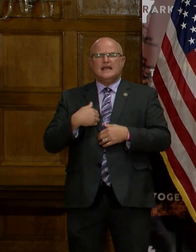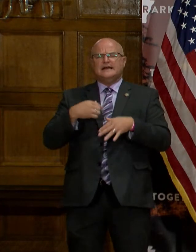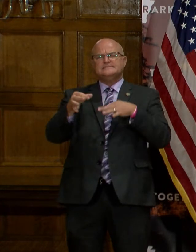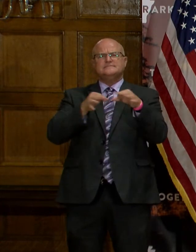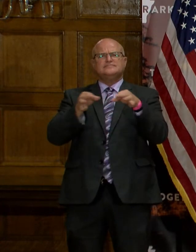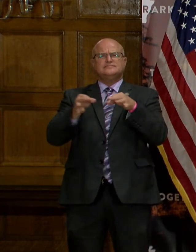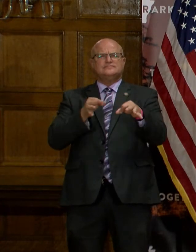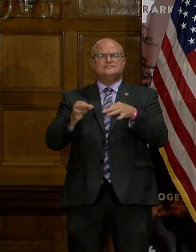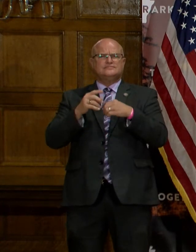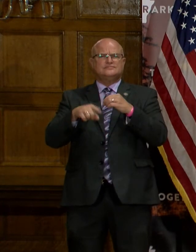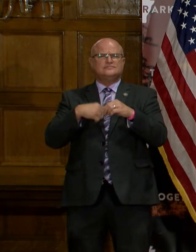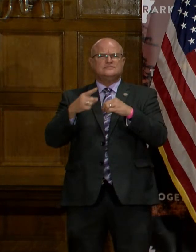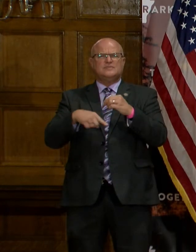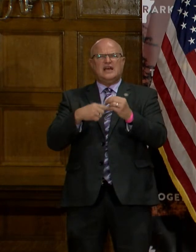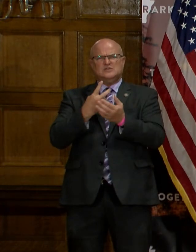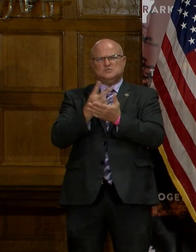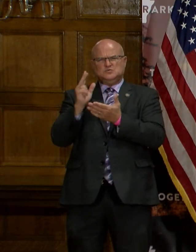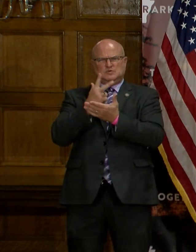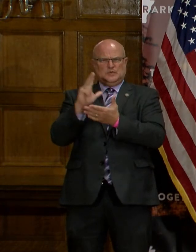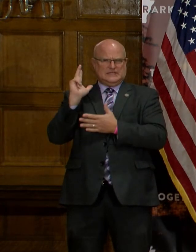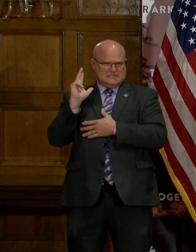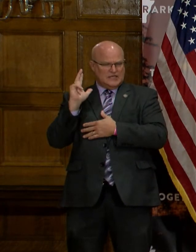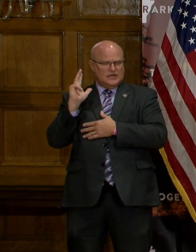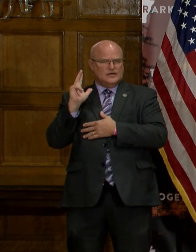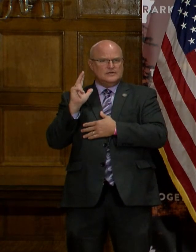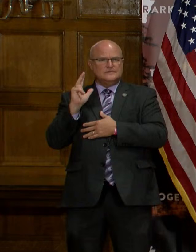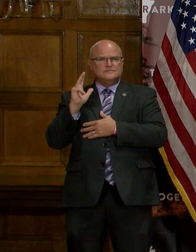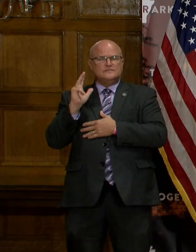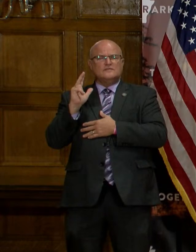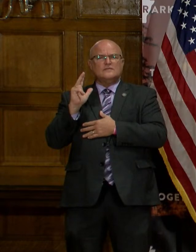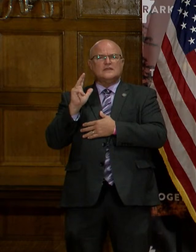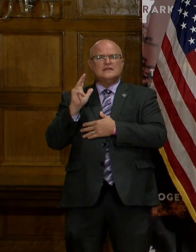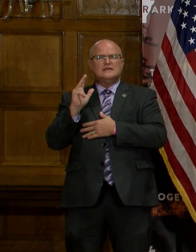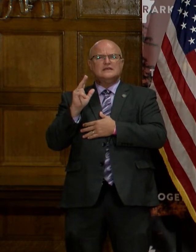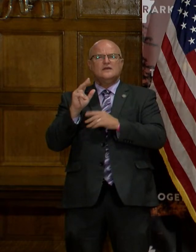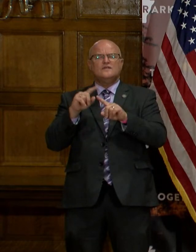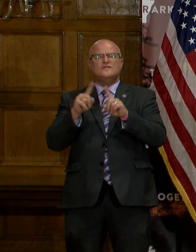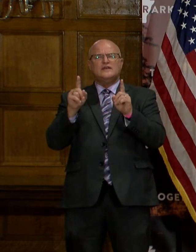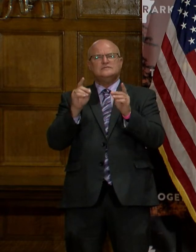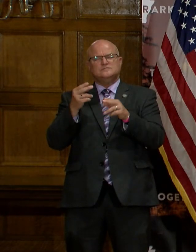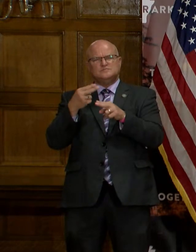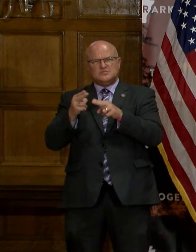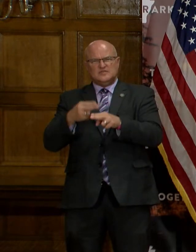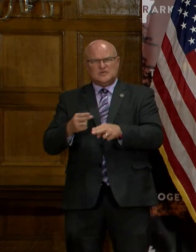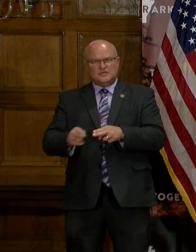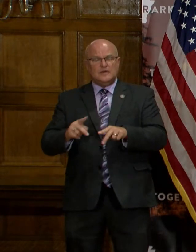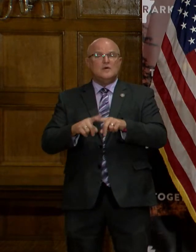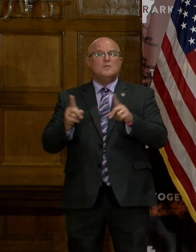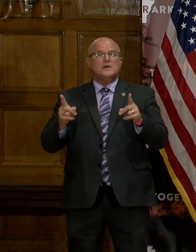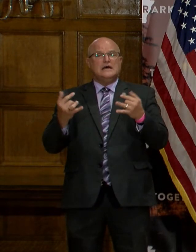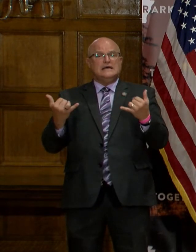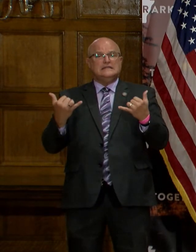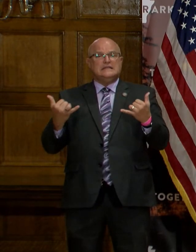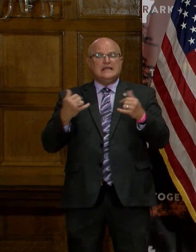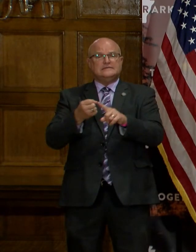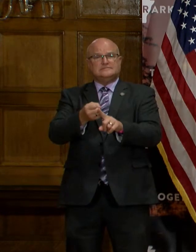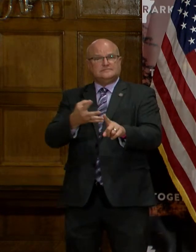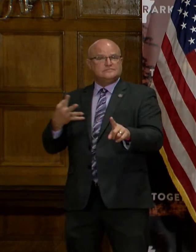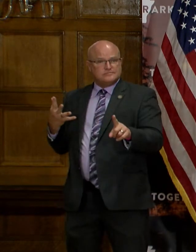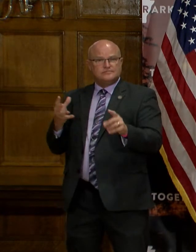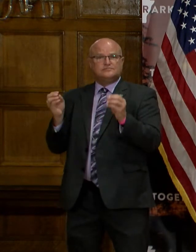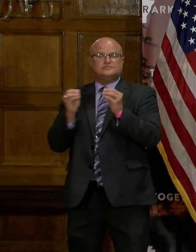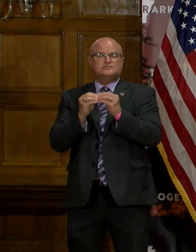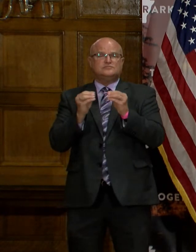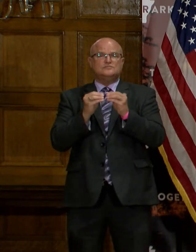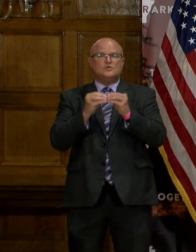about a couple weeks ago in very narrow terms, and I wanted to put a little bit